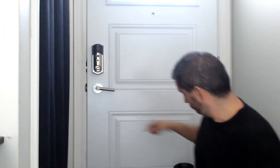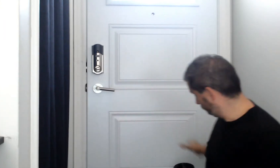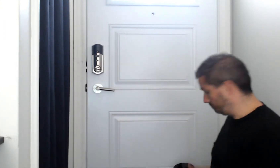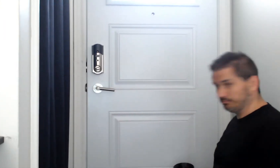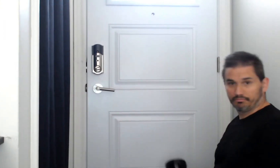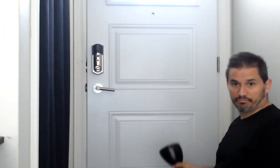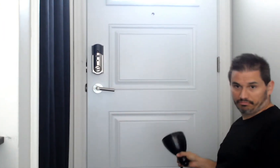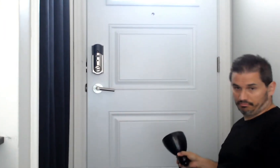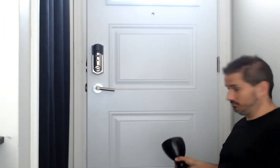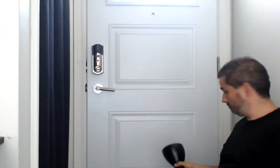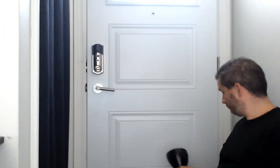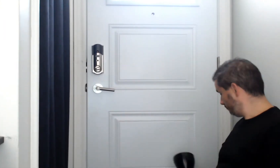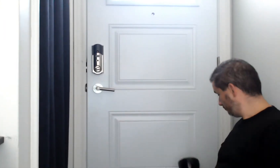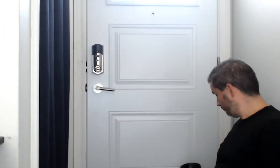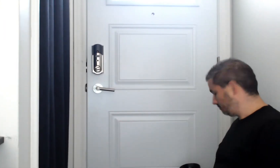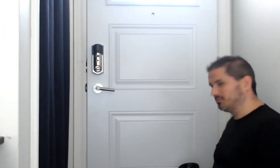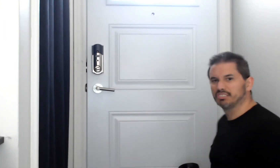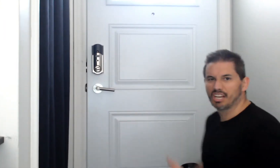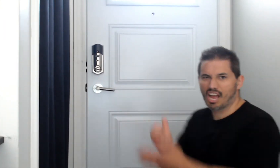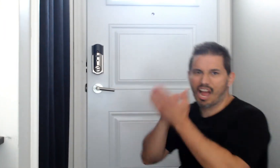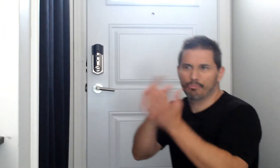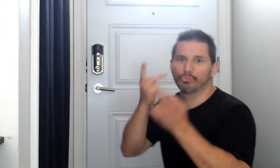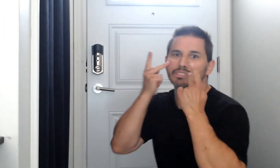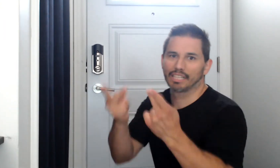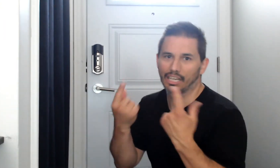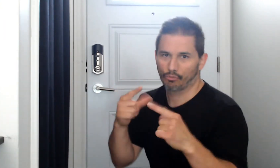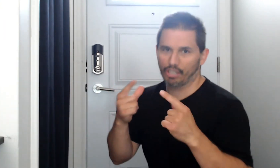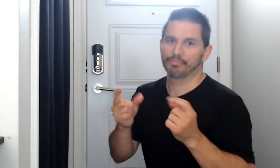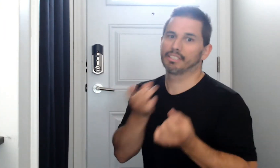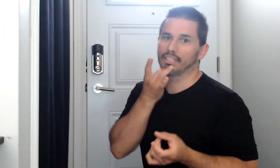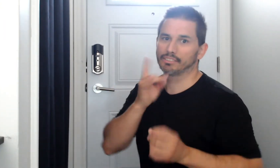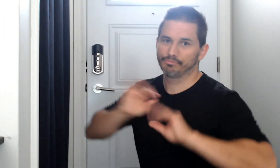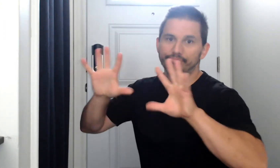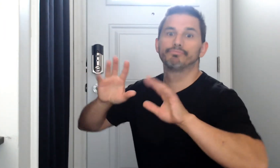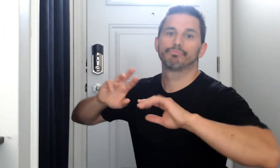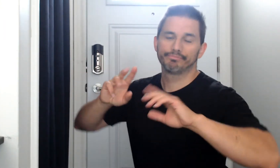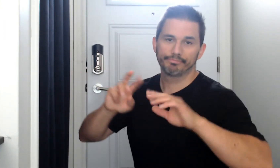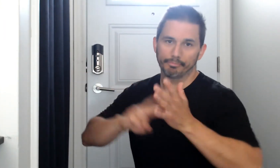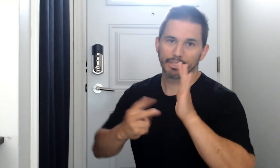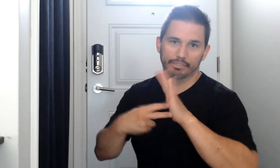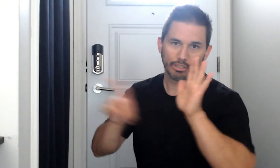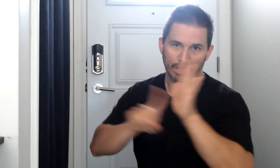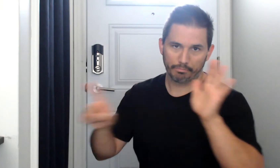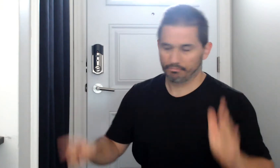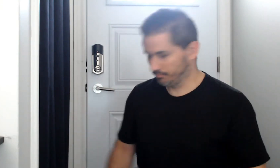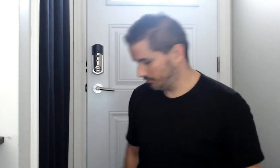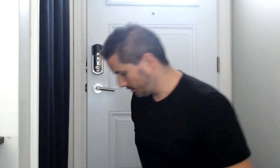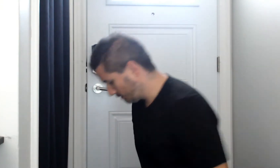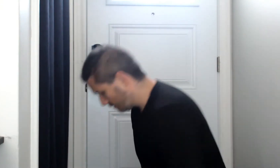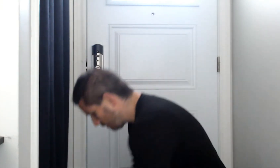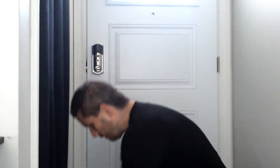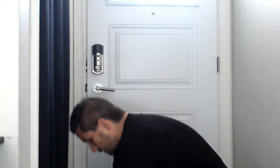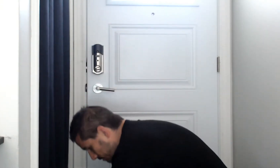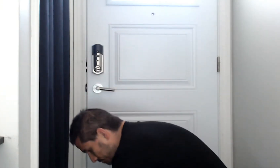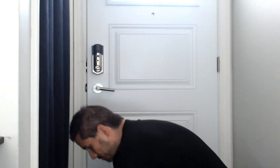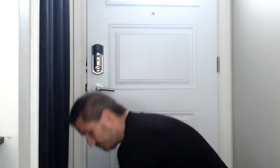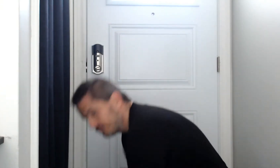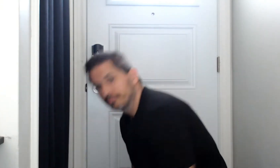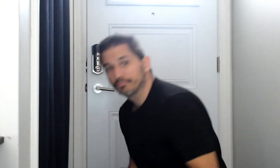and I have a light set up down here. So we'll see what happens when the smoke alarm is